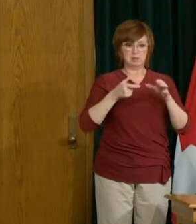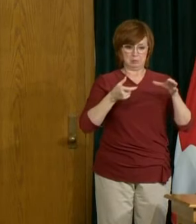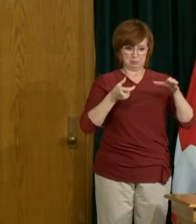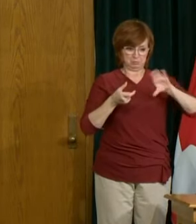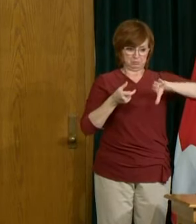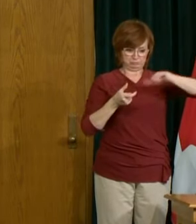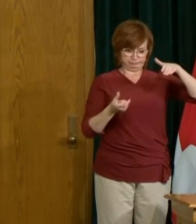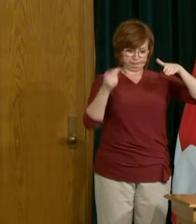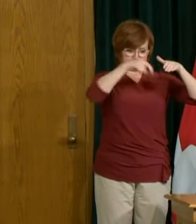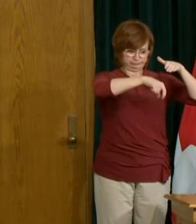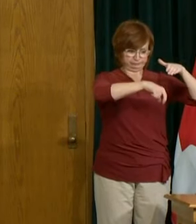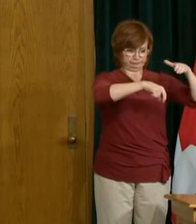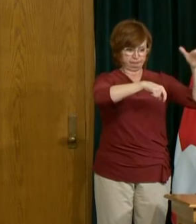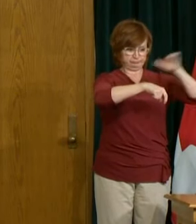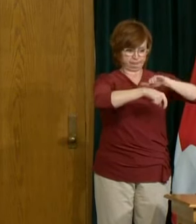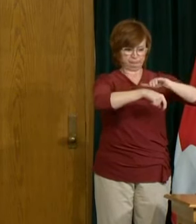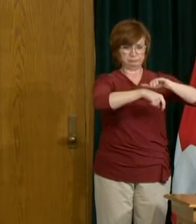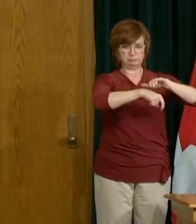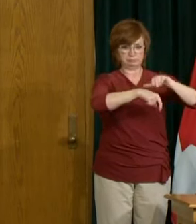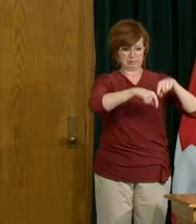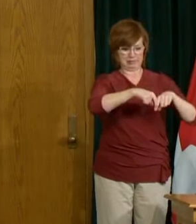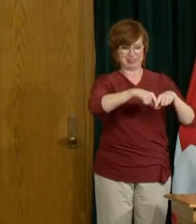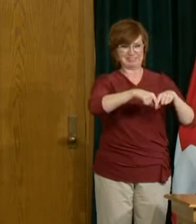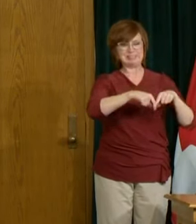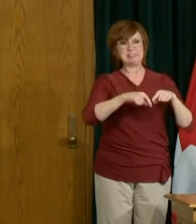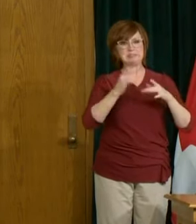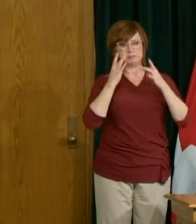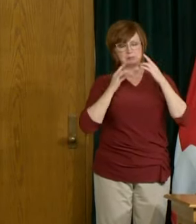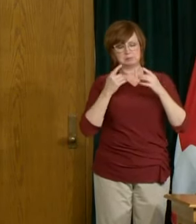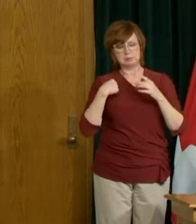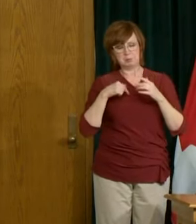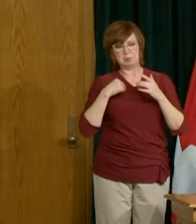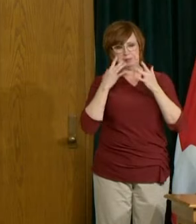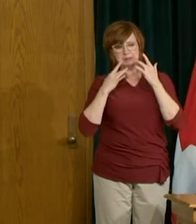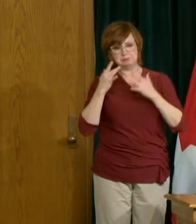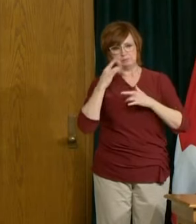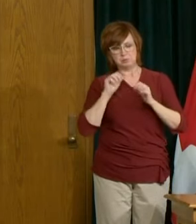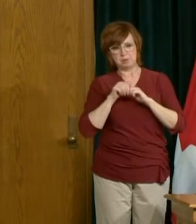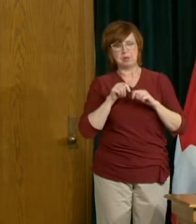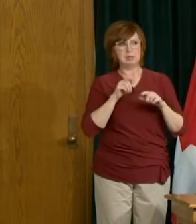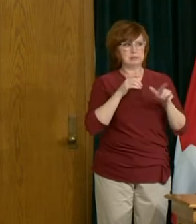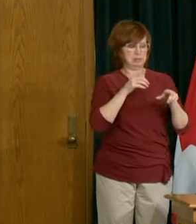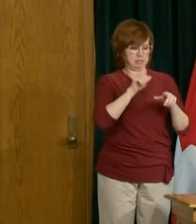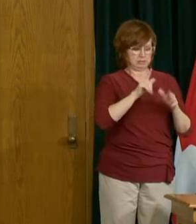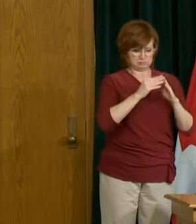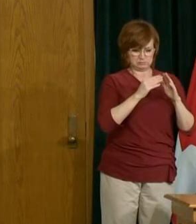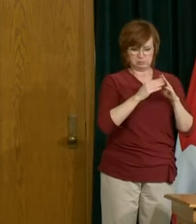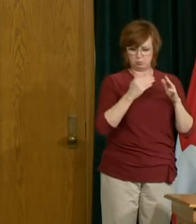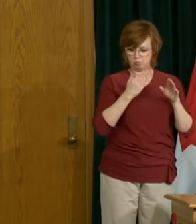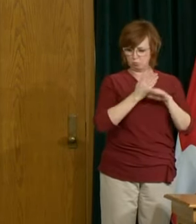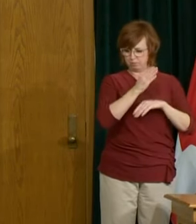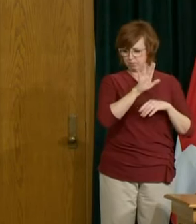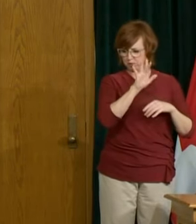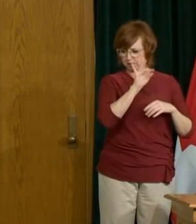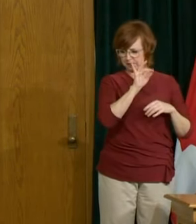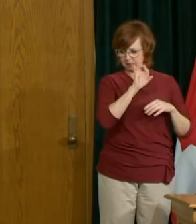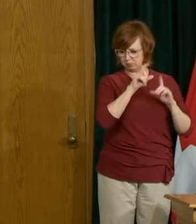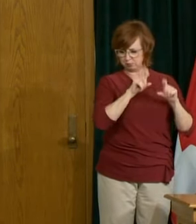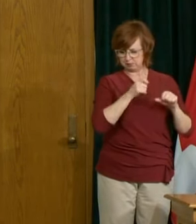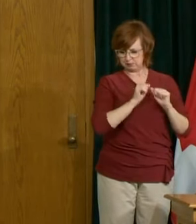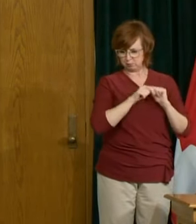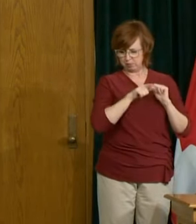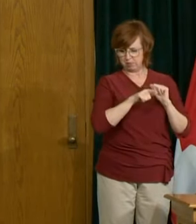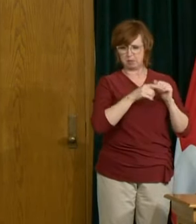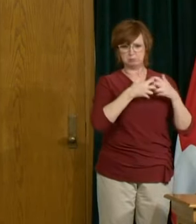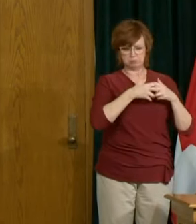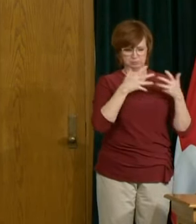it. I believe we've tested now over 800 people in the Loche and surrounding areas. Now, specifically to the